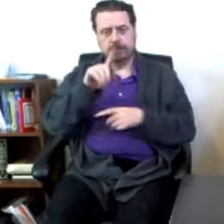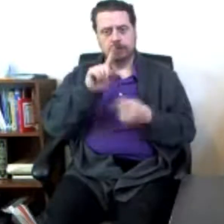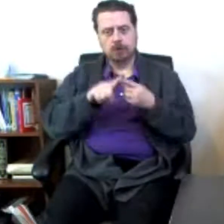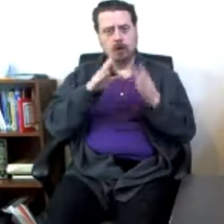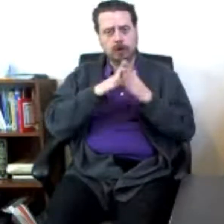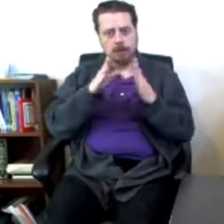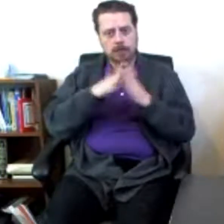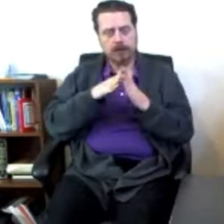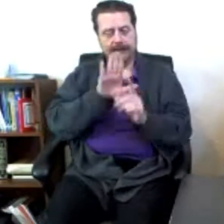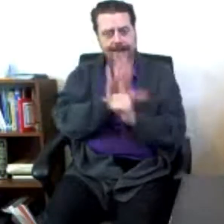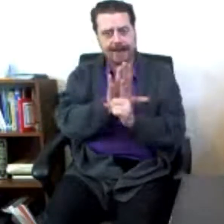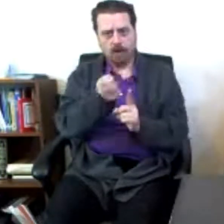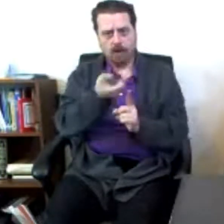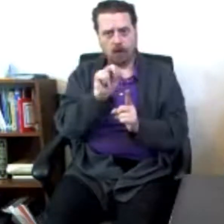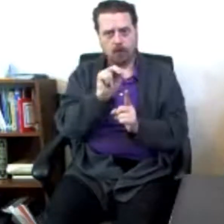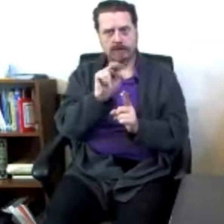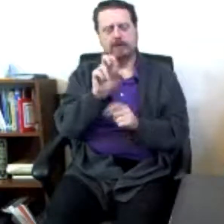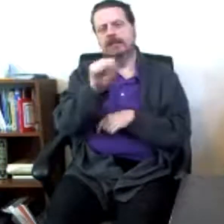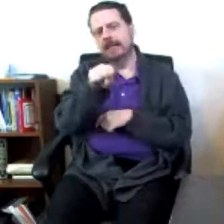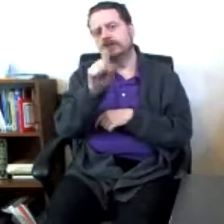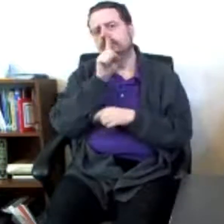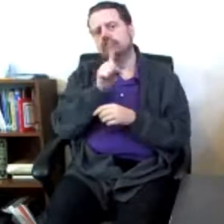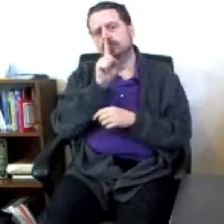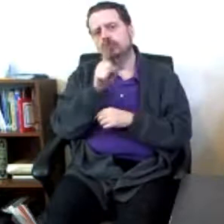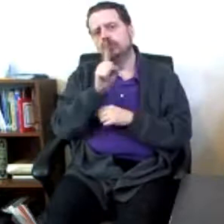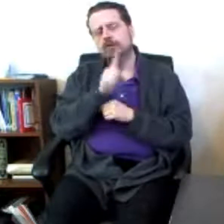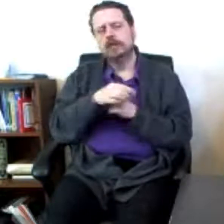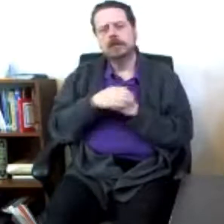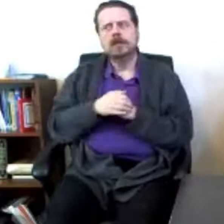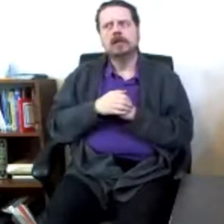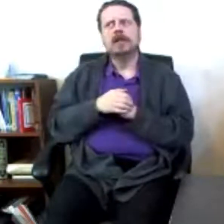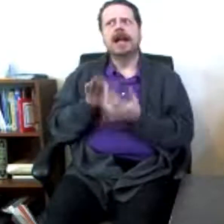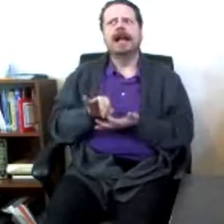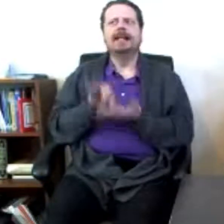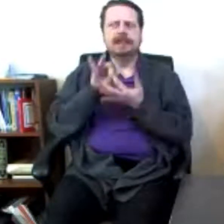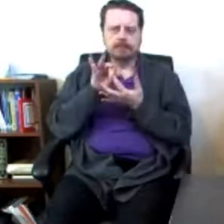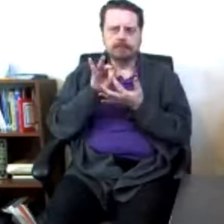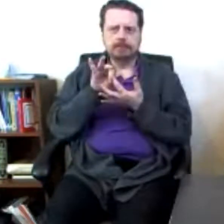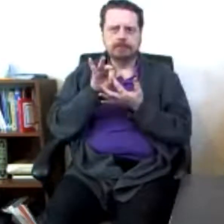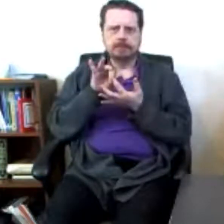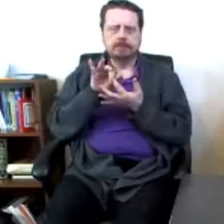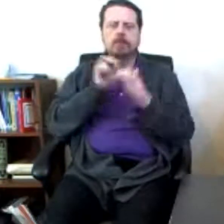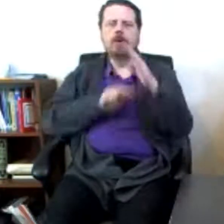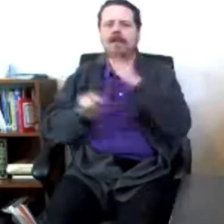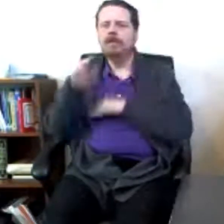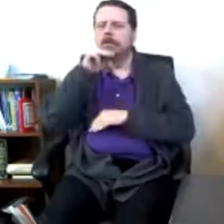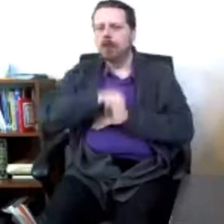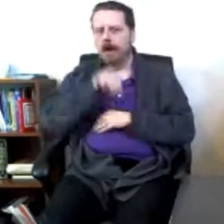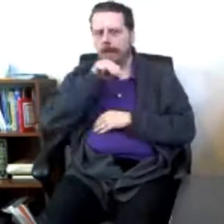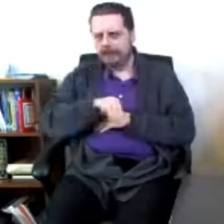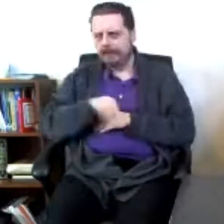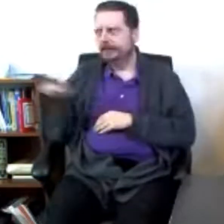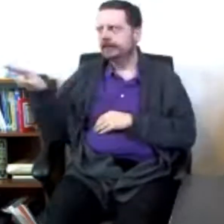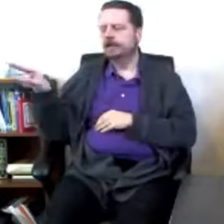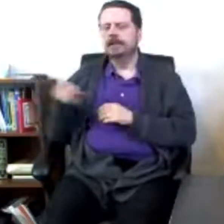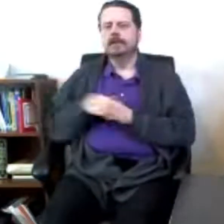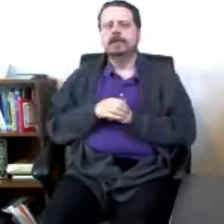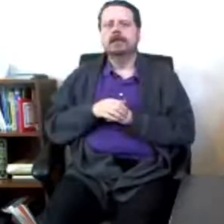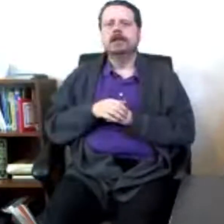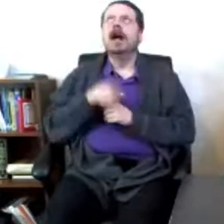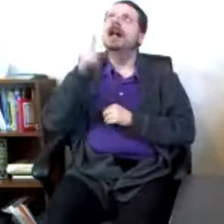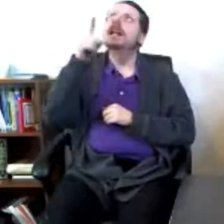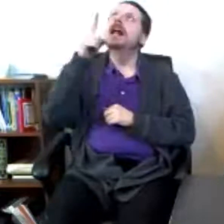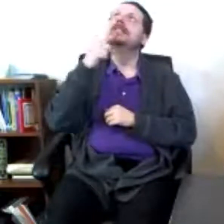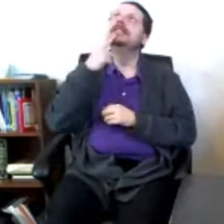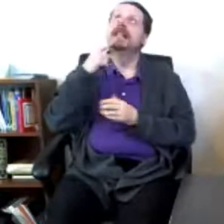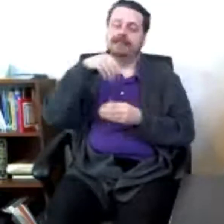The answer is that is true, except for Prophet Muhammad. So Allah tells us